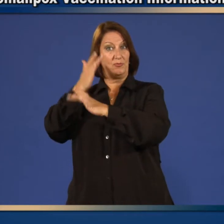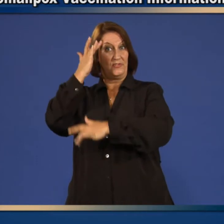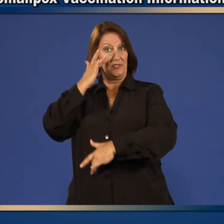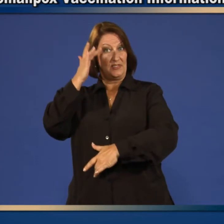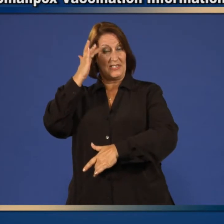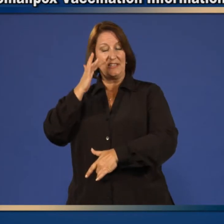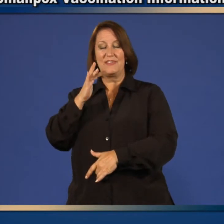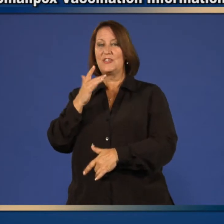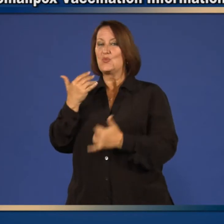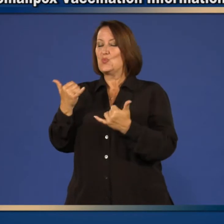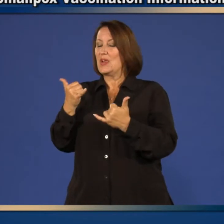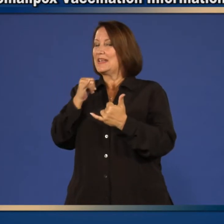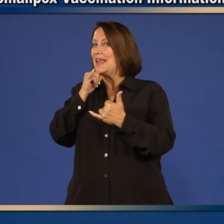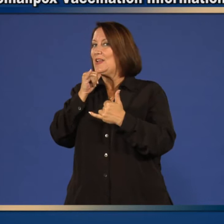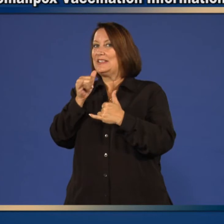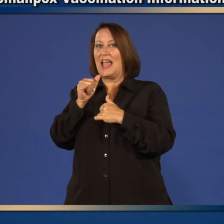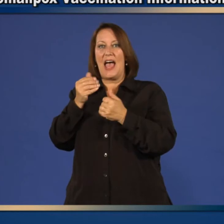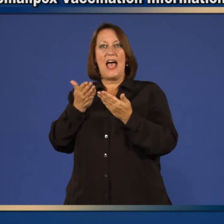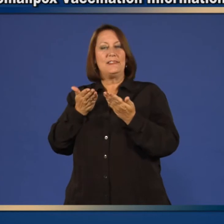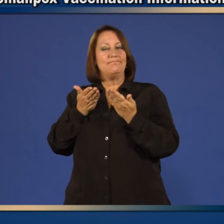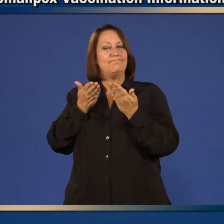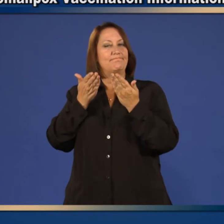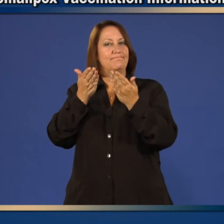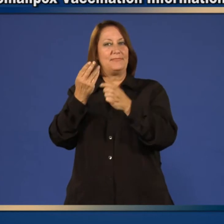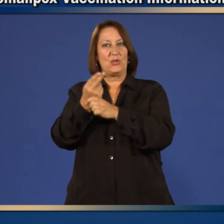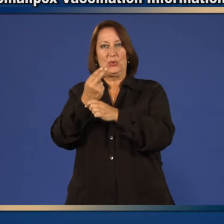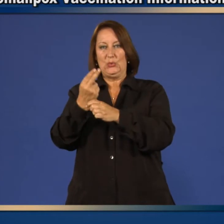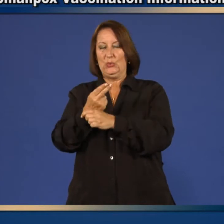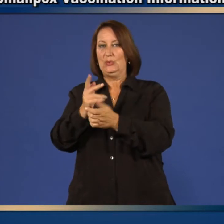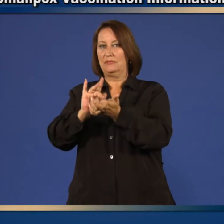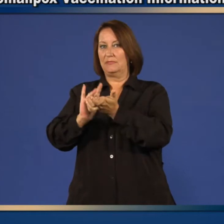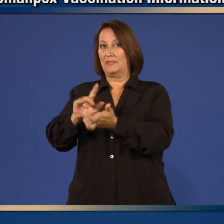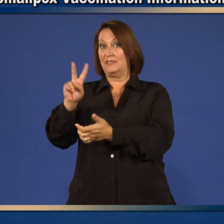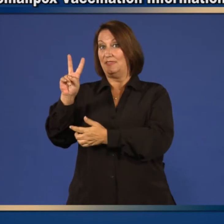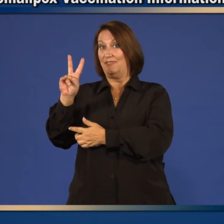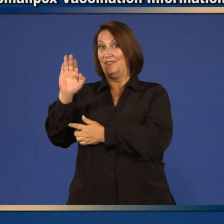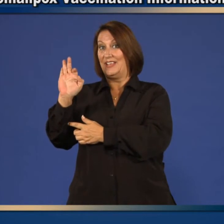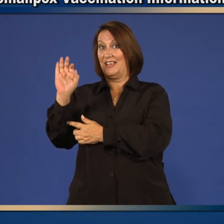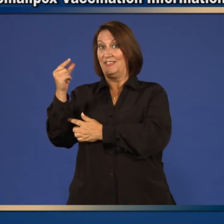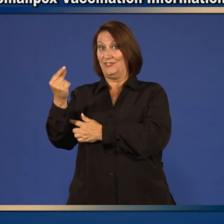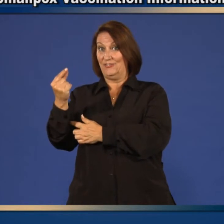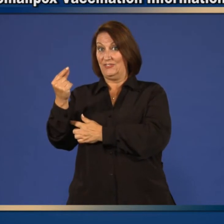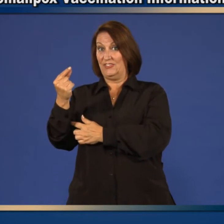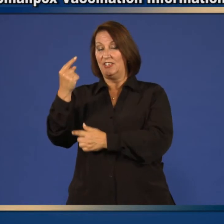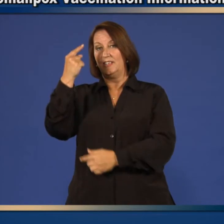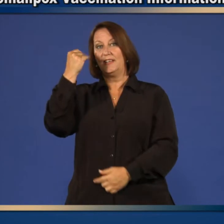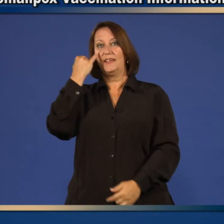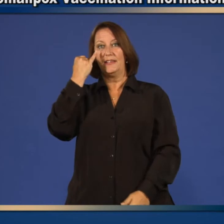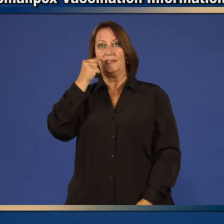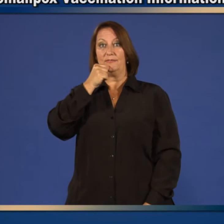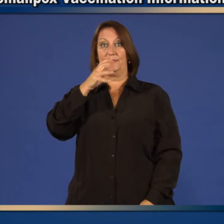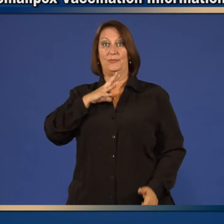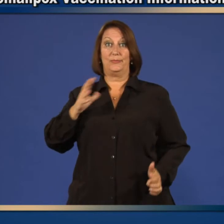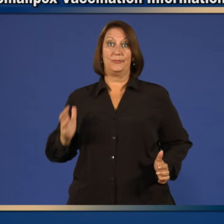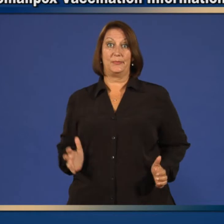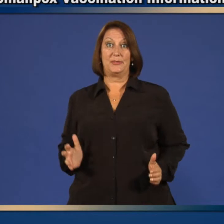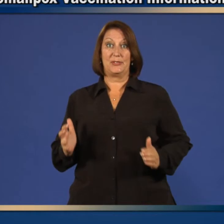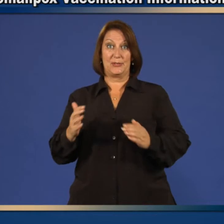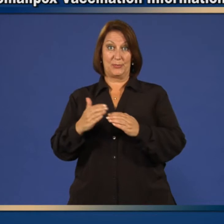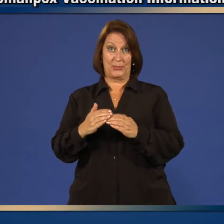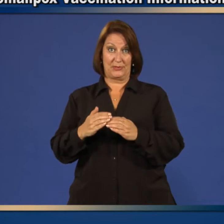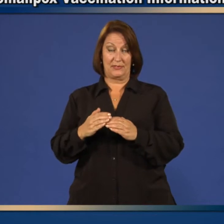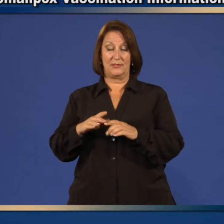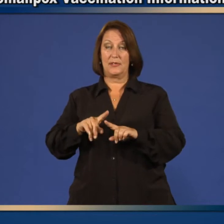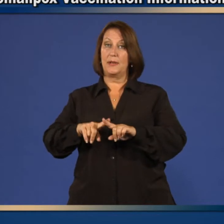Practices does not recommend preventive use of vaccinia immune globulin,